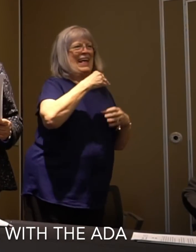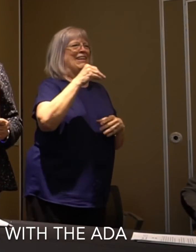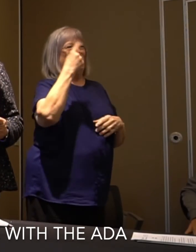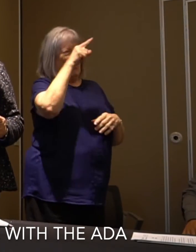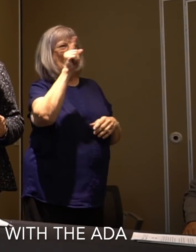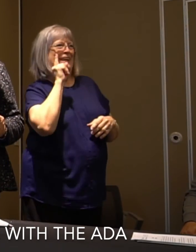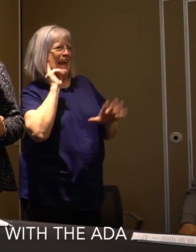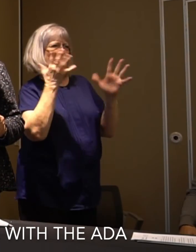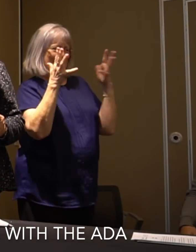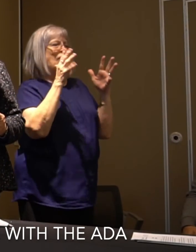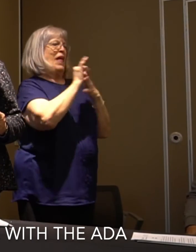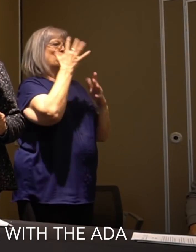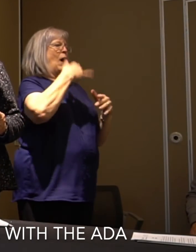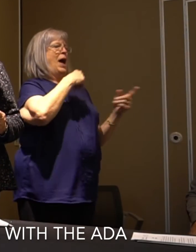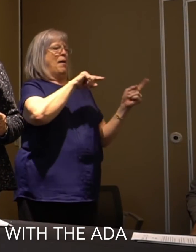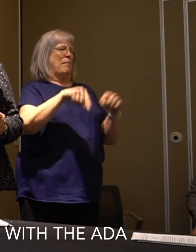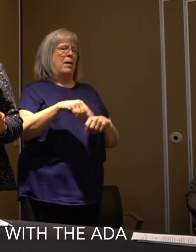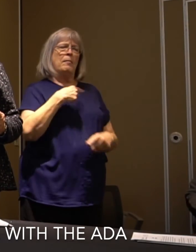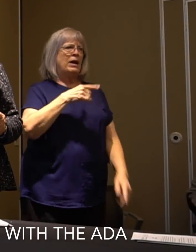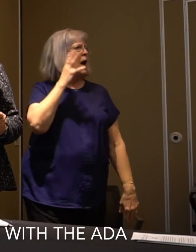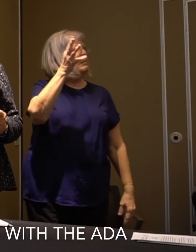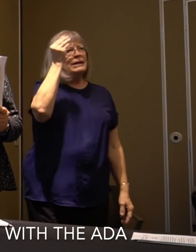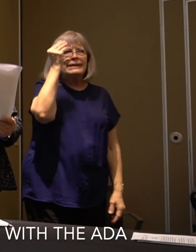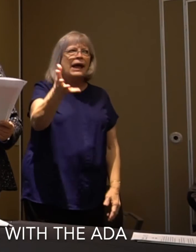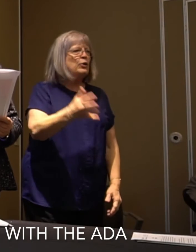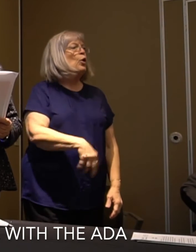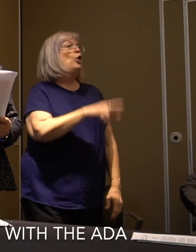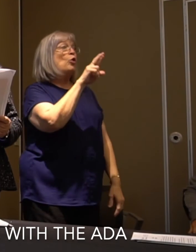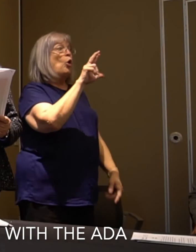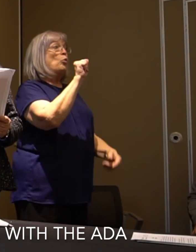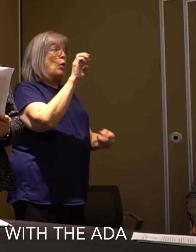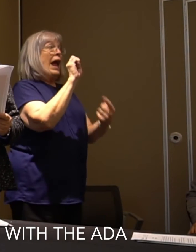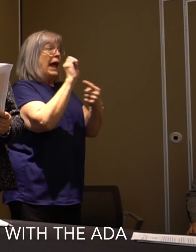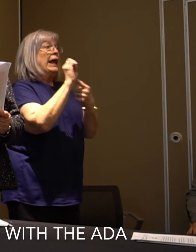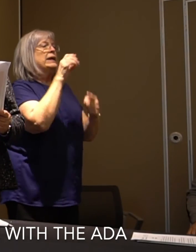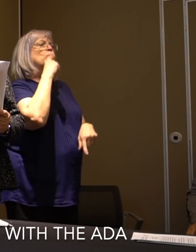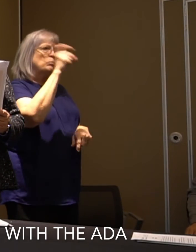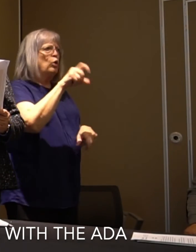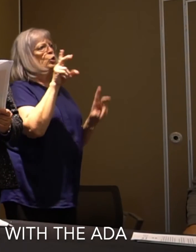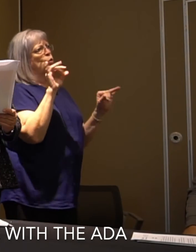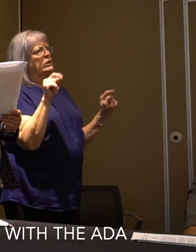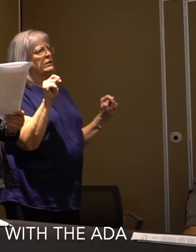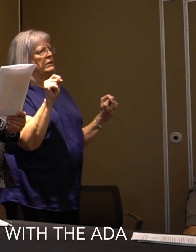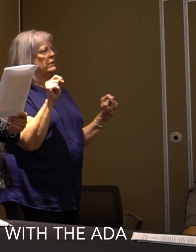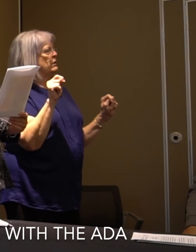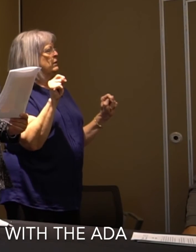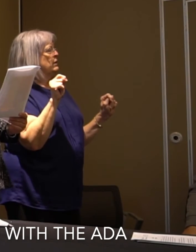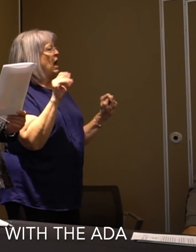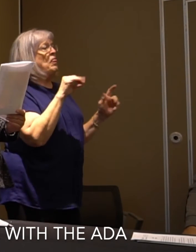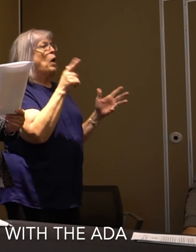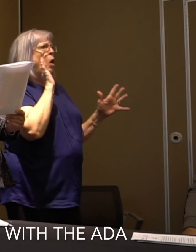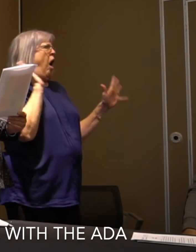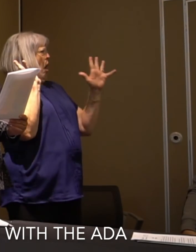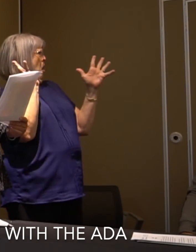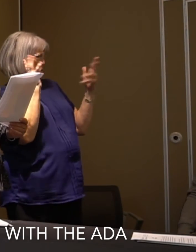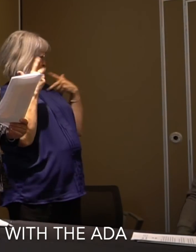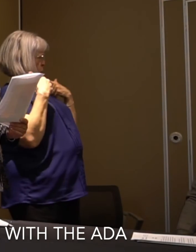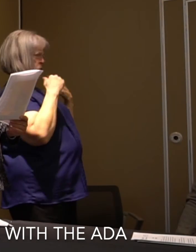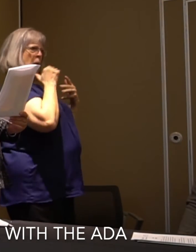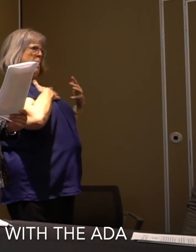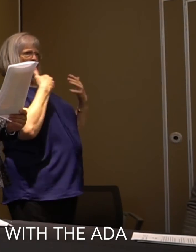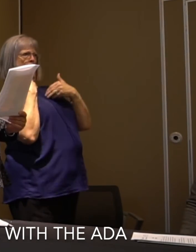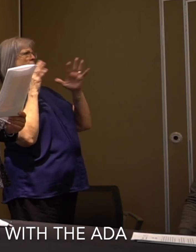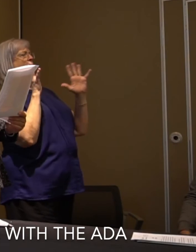that's why I'm here to do this. But I'm telling you, the Ray is supposed to do this. And they're going to balk. They're going to say, no, we're